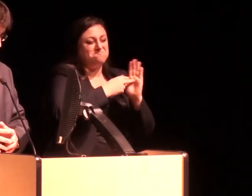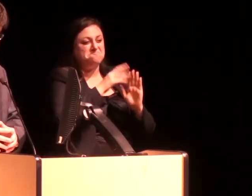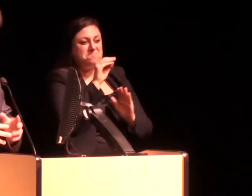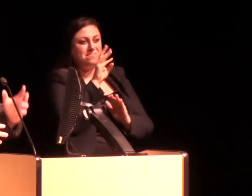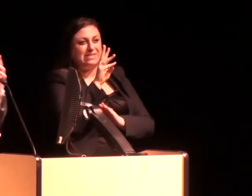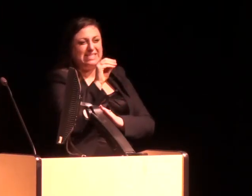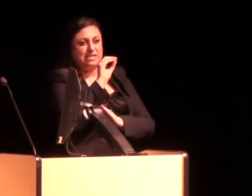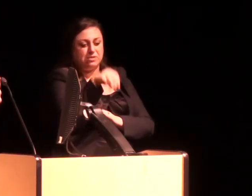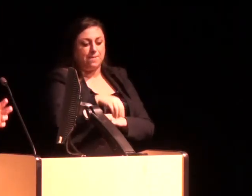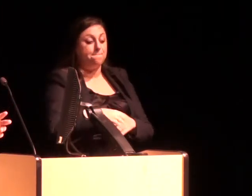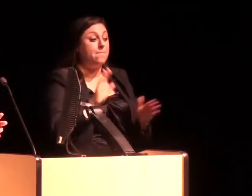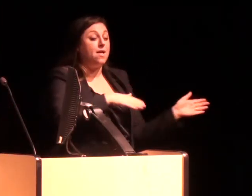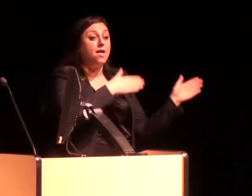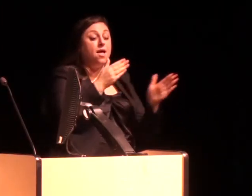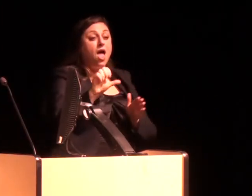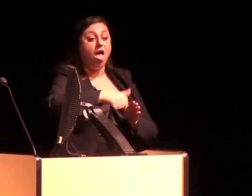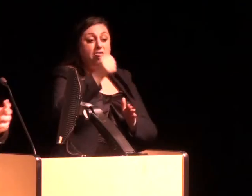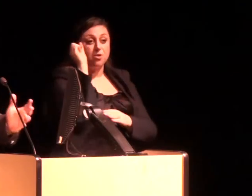Another poll,